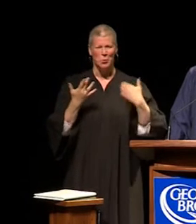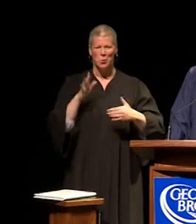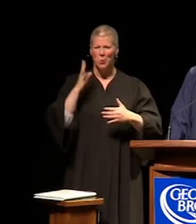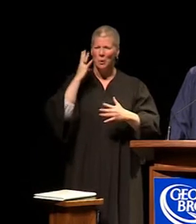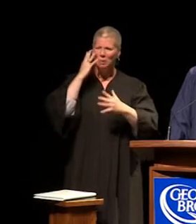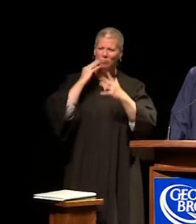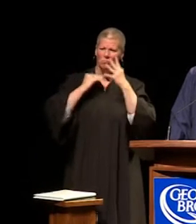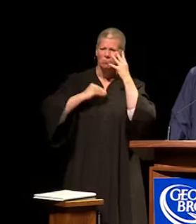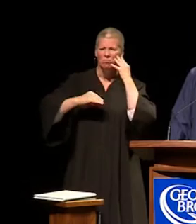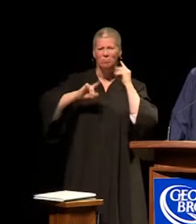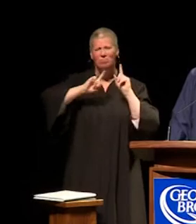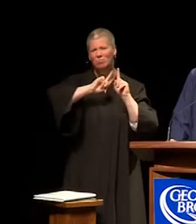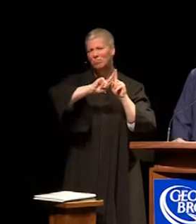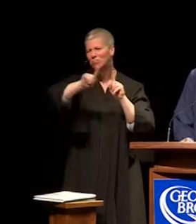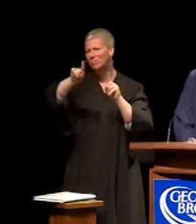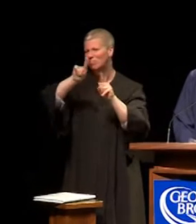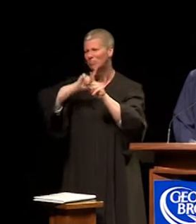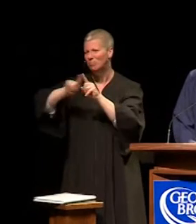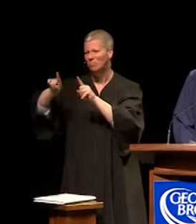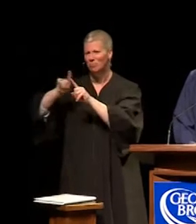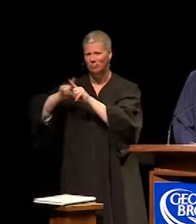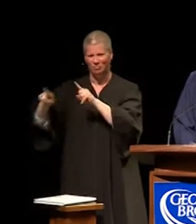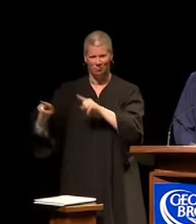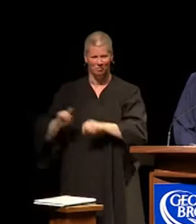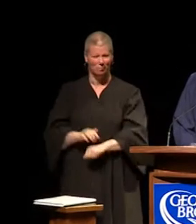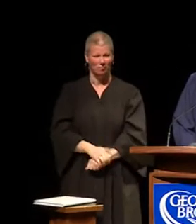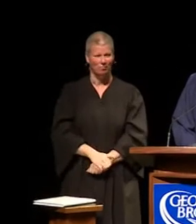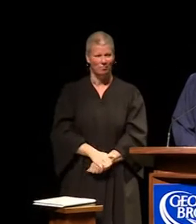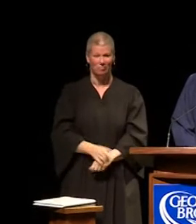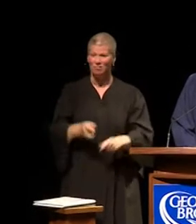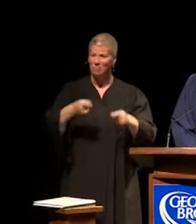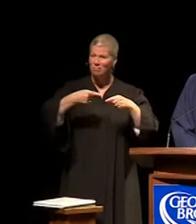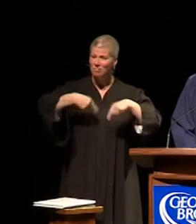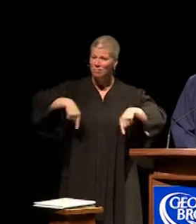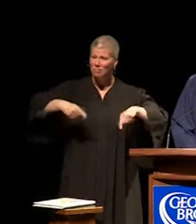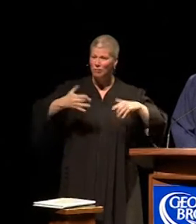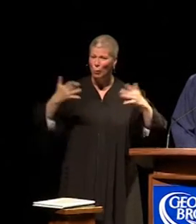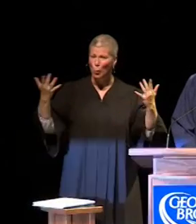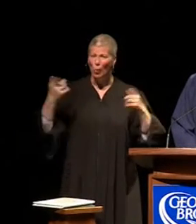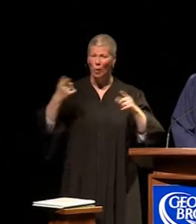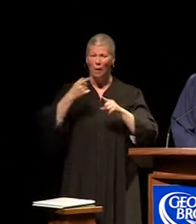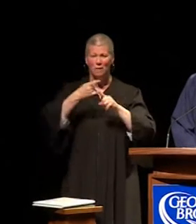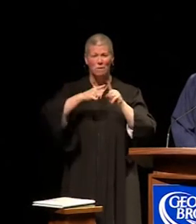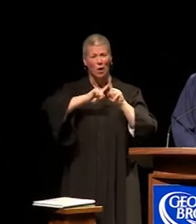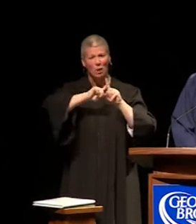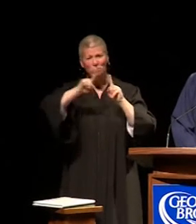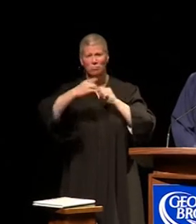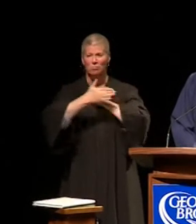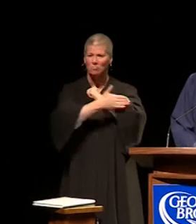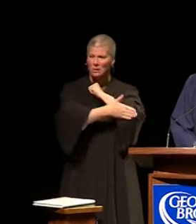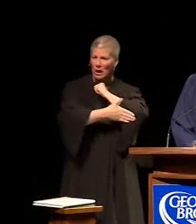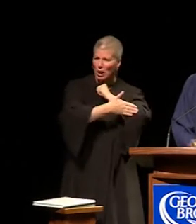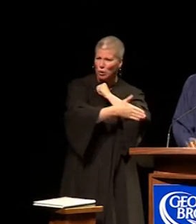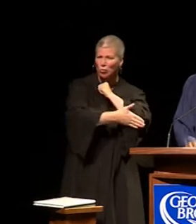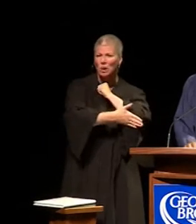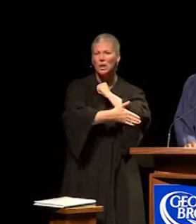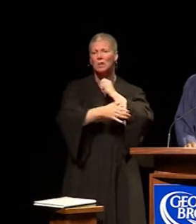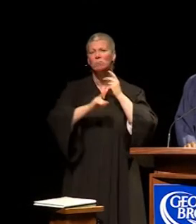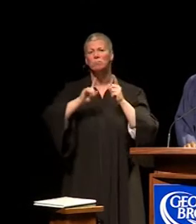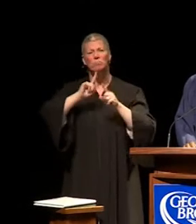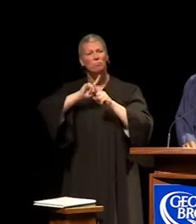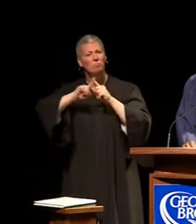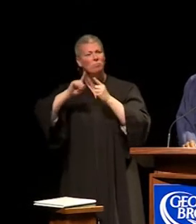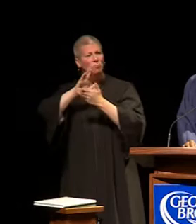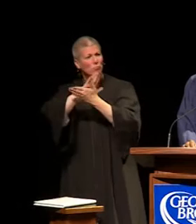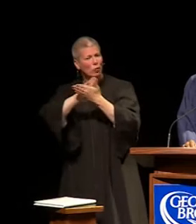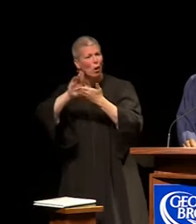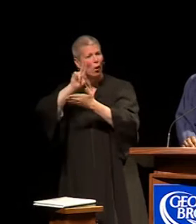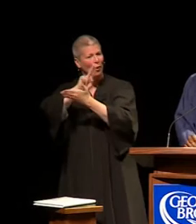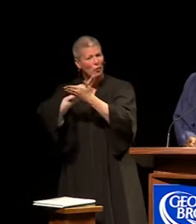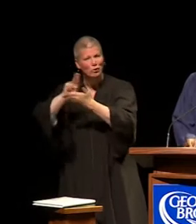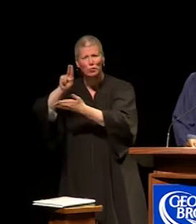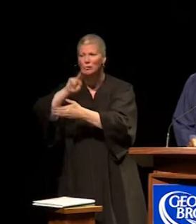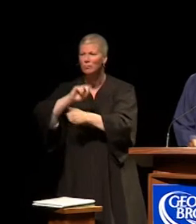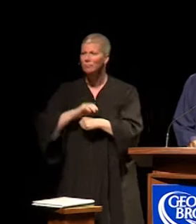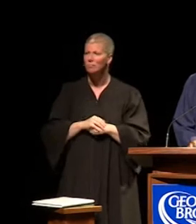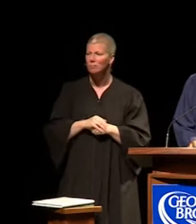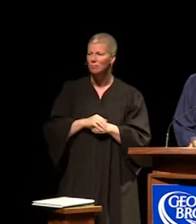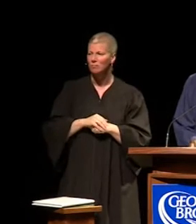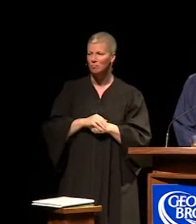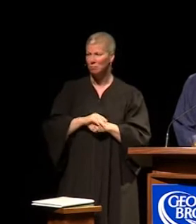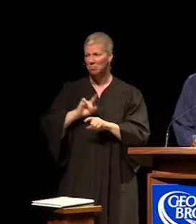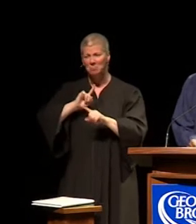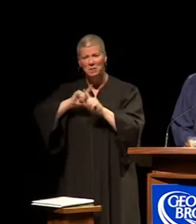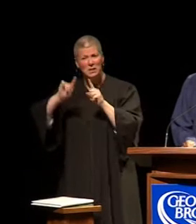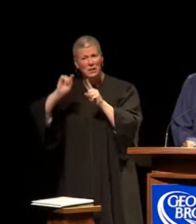us here. We all came from different places, different institutions,